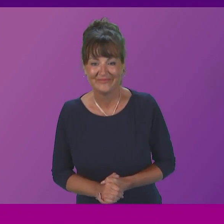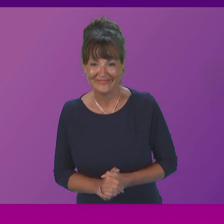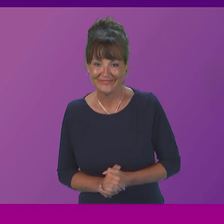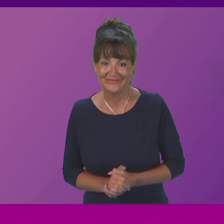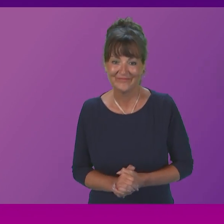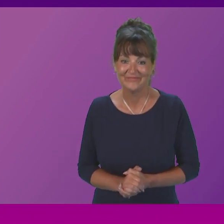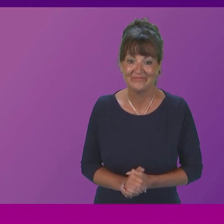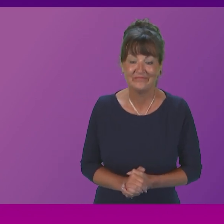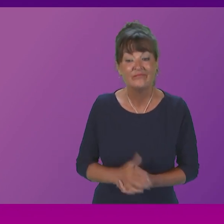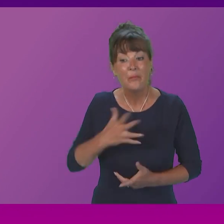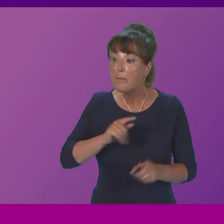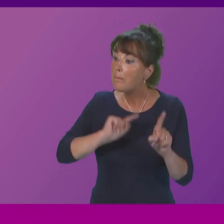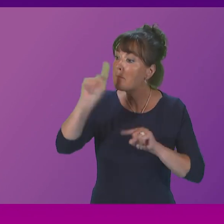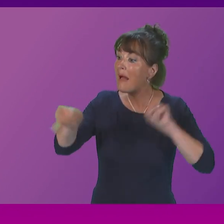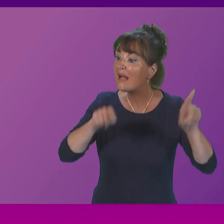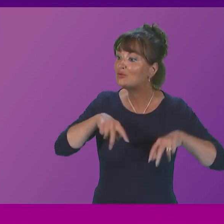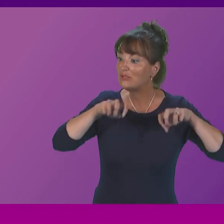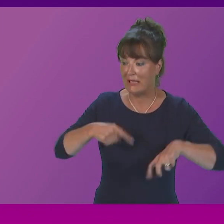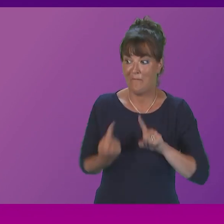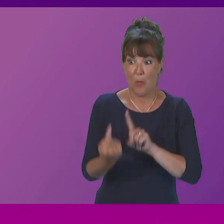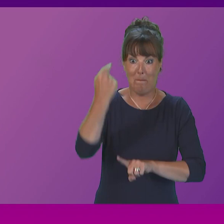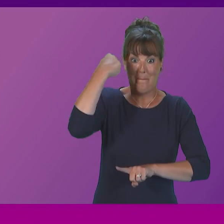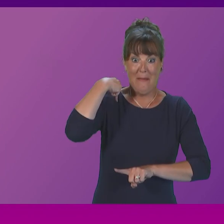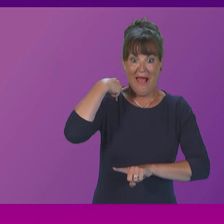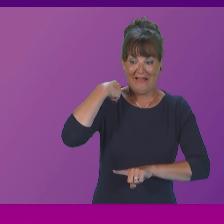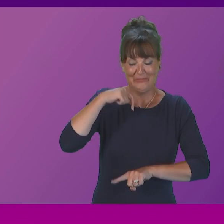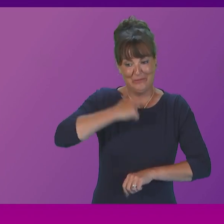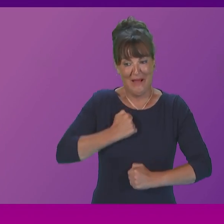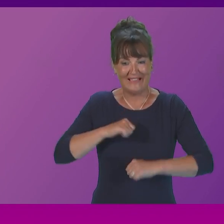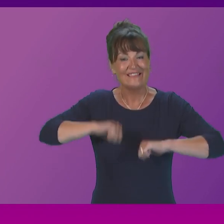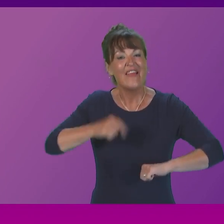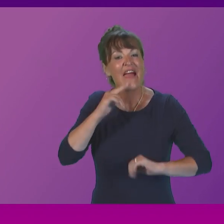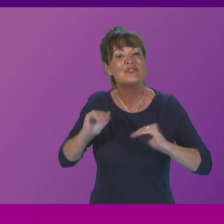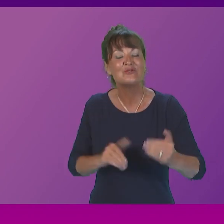We're going to retake our seats. I'm just going to hop up there and introduce the next item.